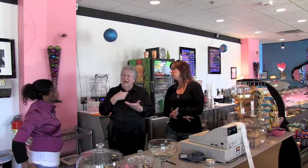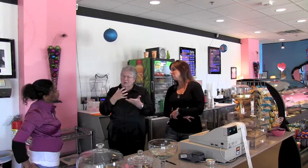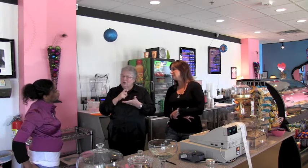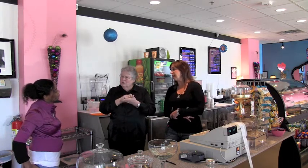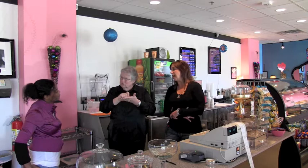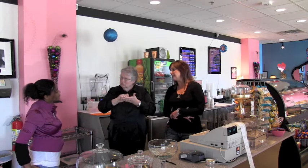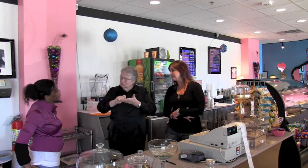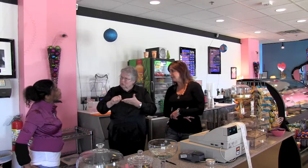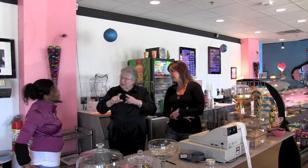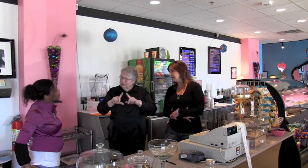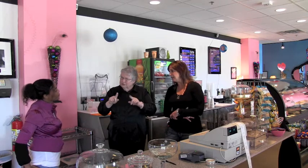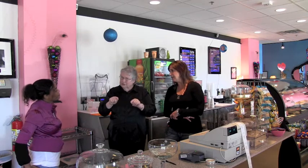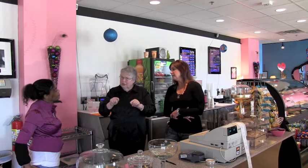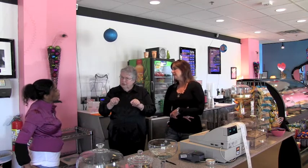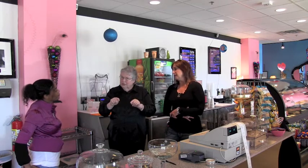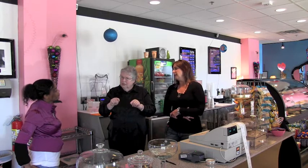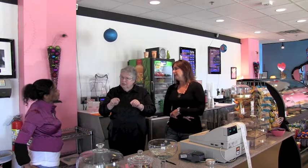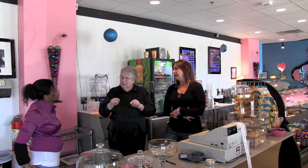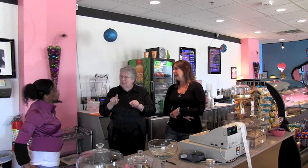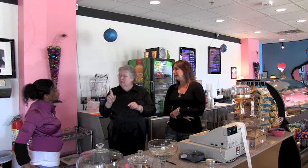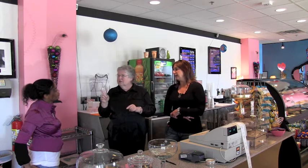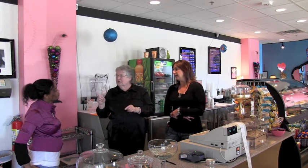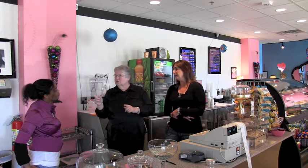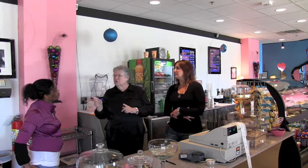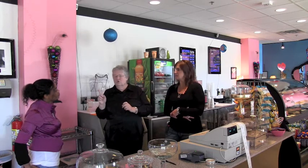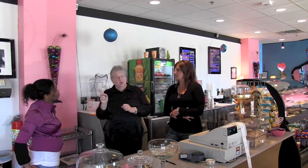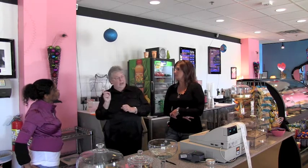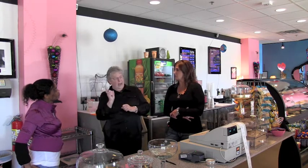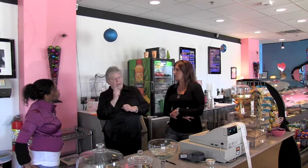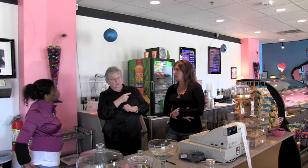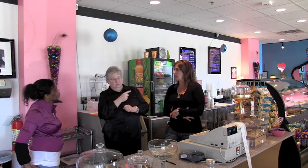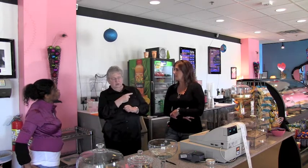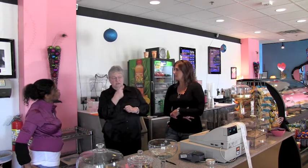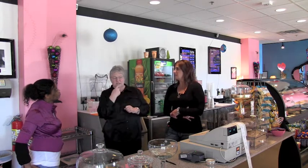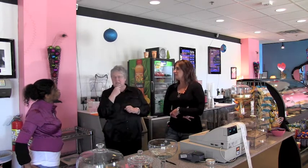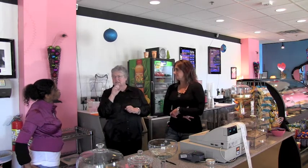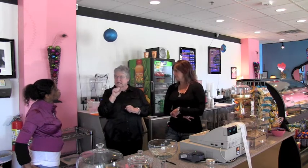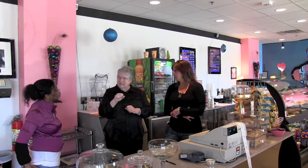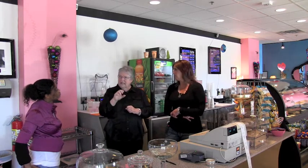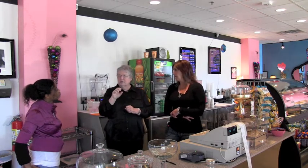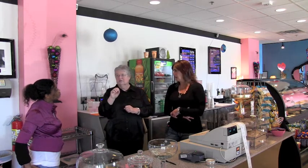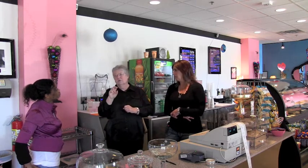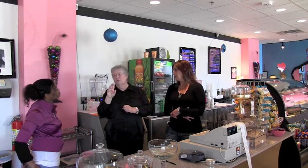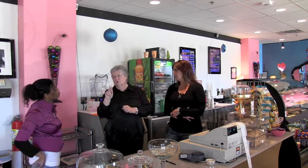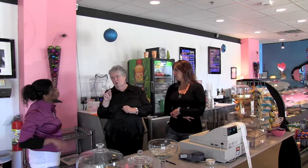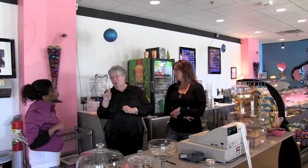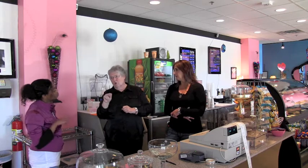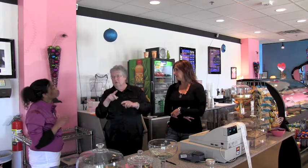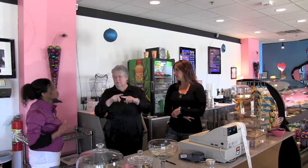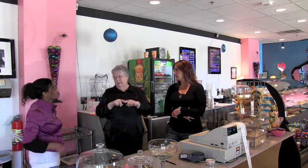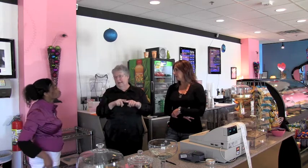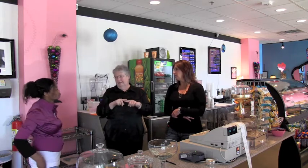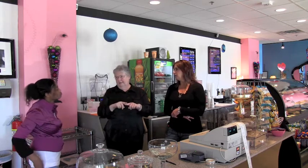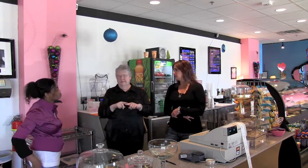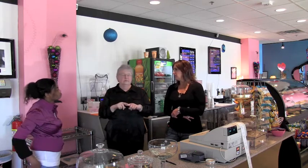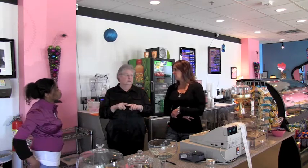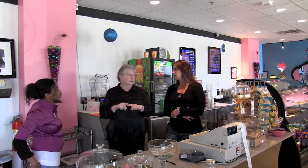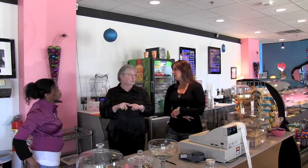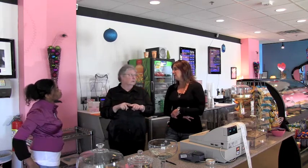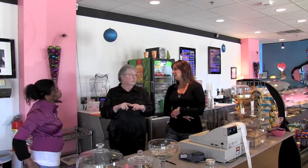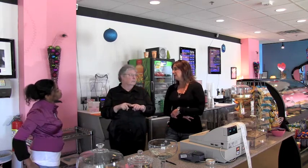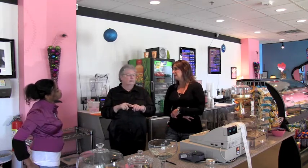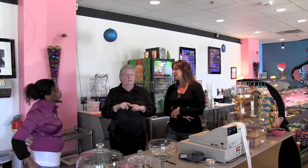you can always just ask me and then I can accept it or not. Yeah.